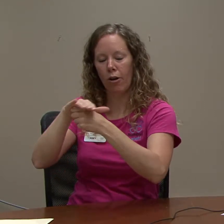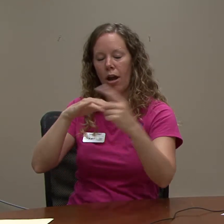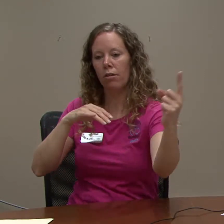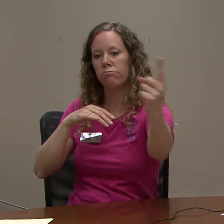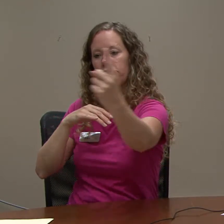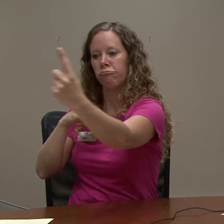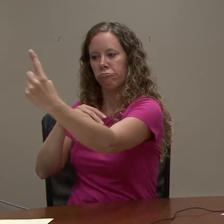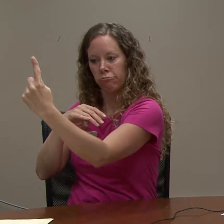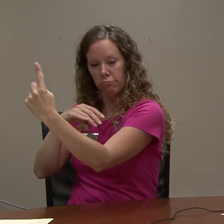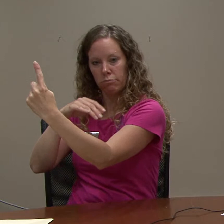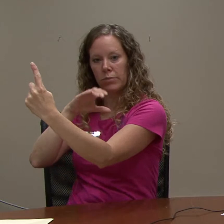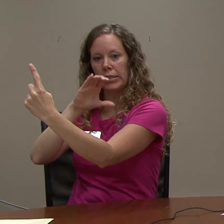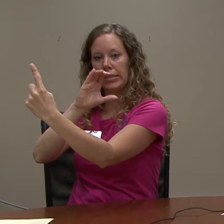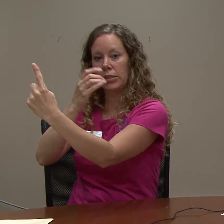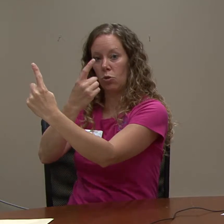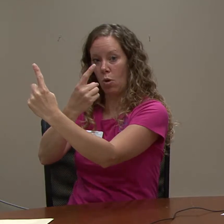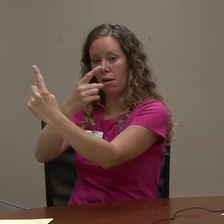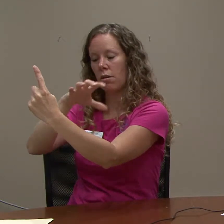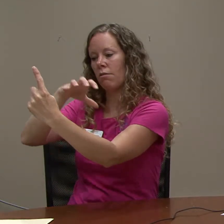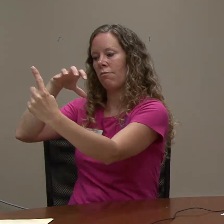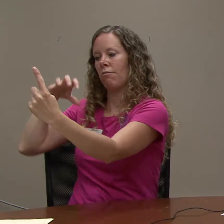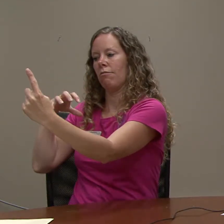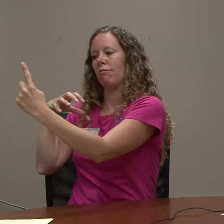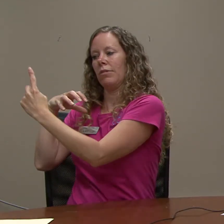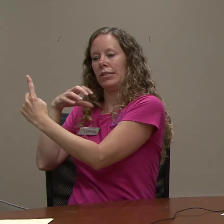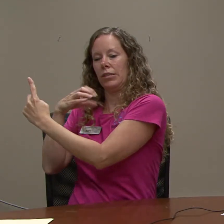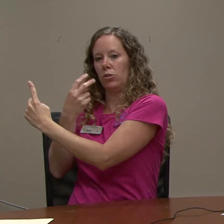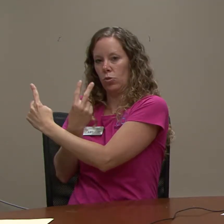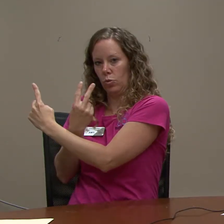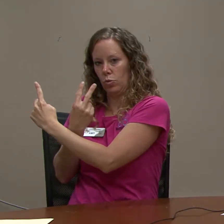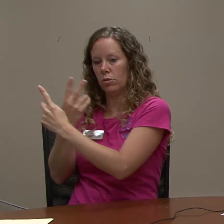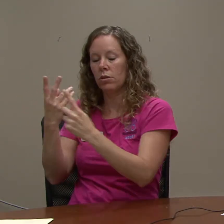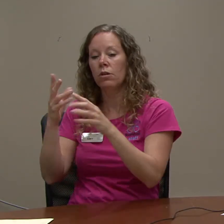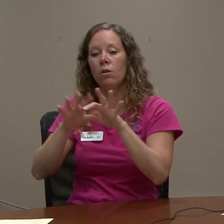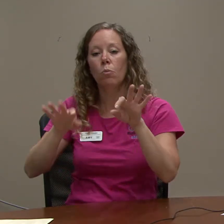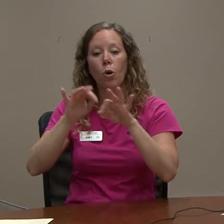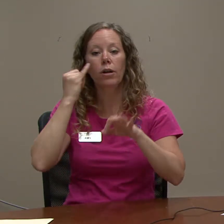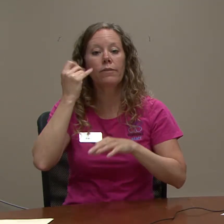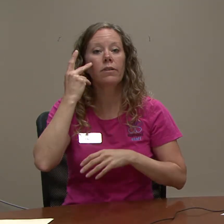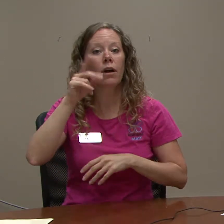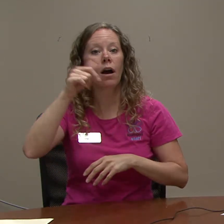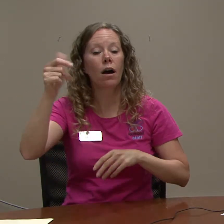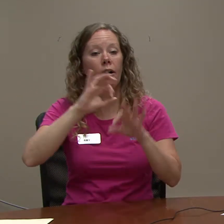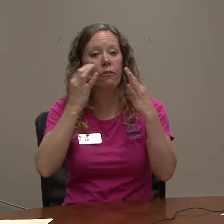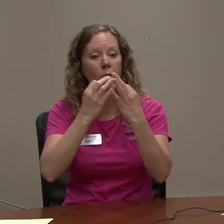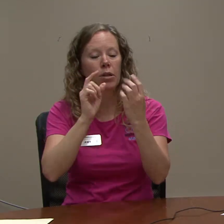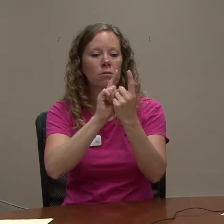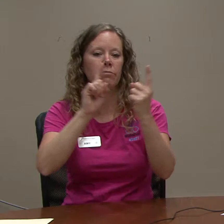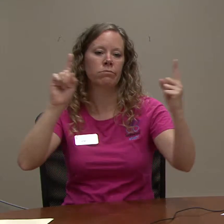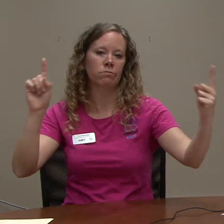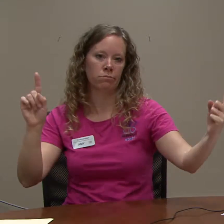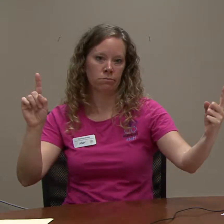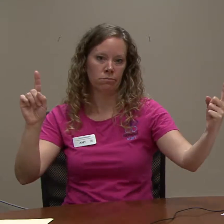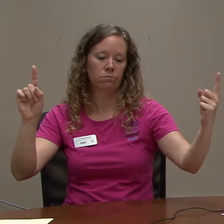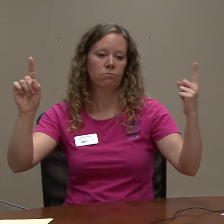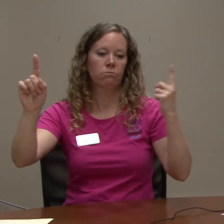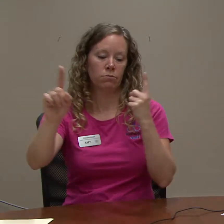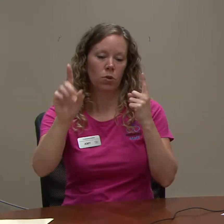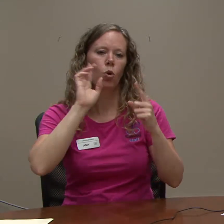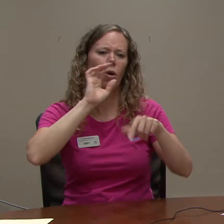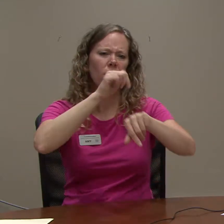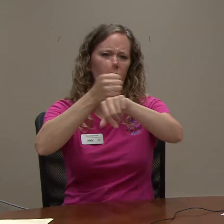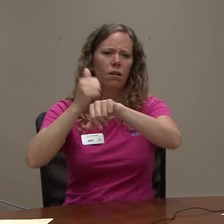courtyard for visiting. Ensure physical distancing from any other visitors or staff. Signage will be available to direct